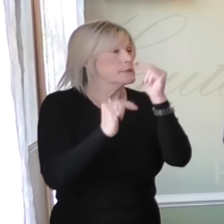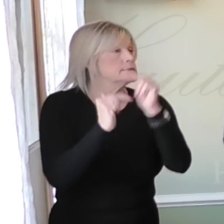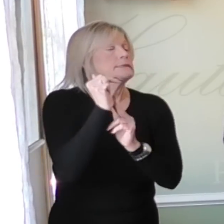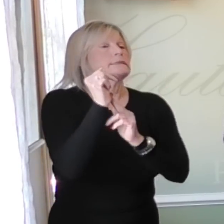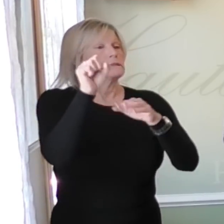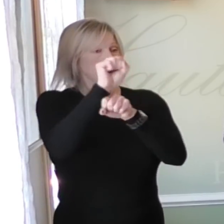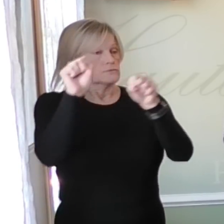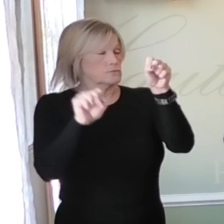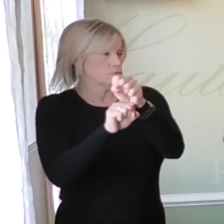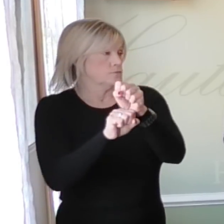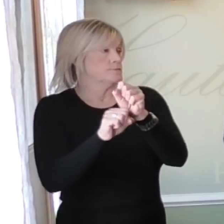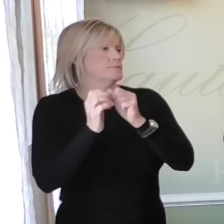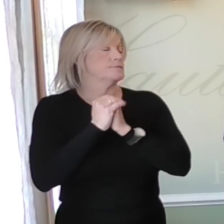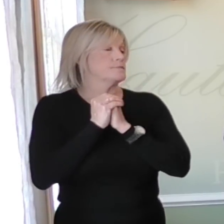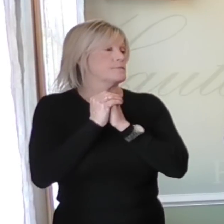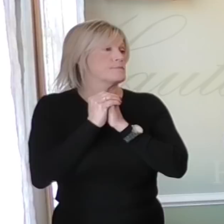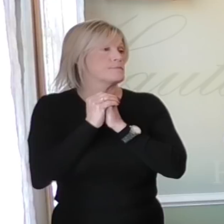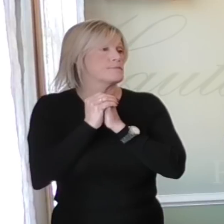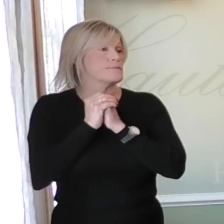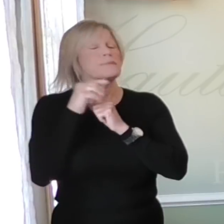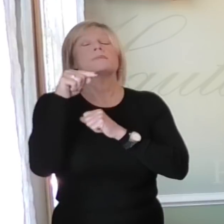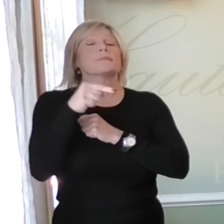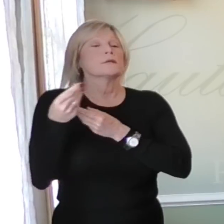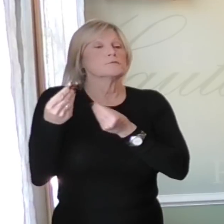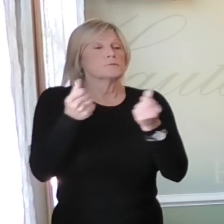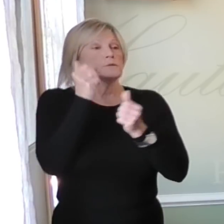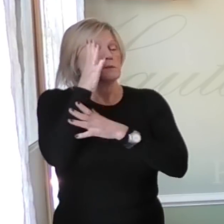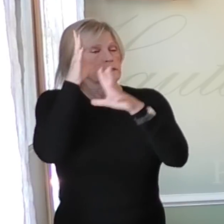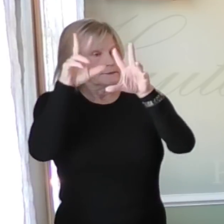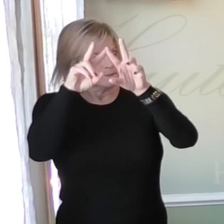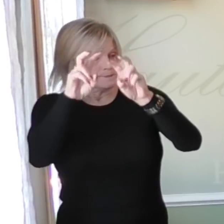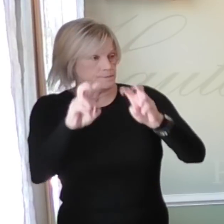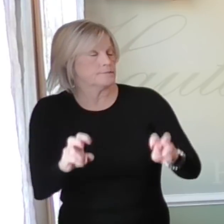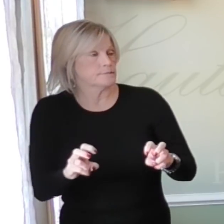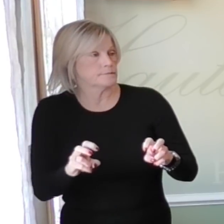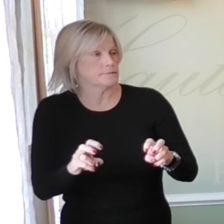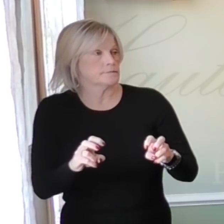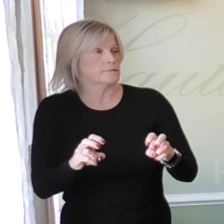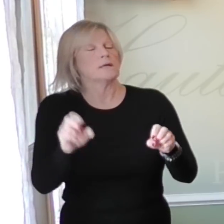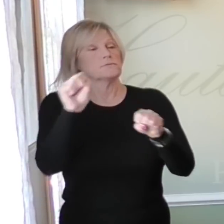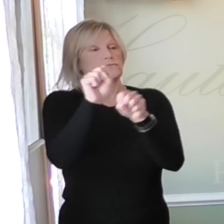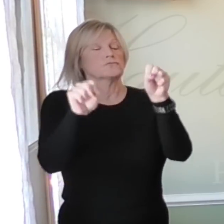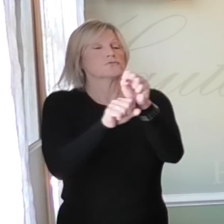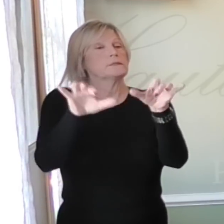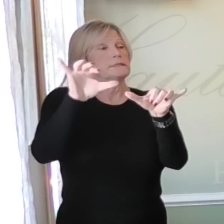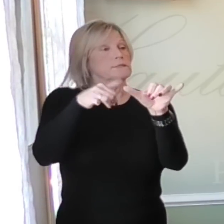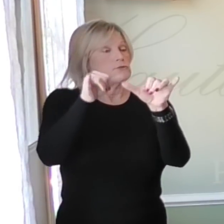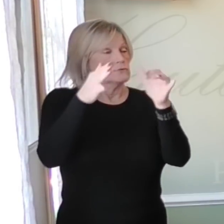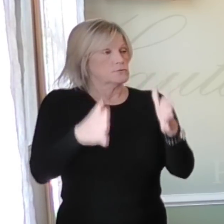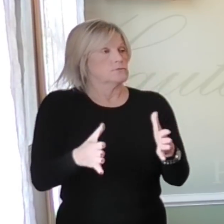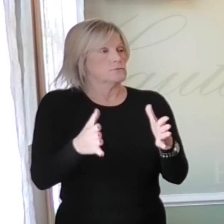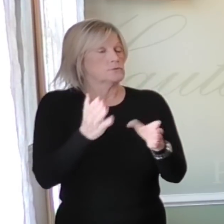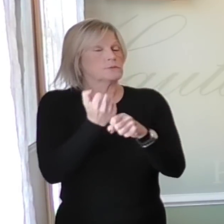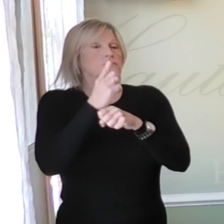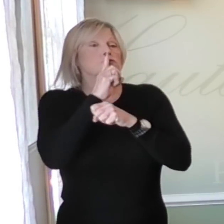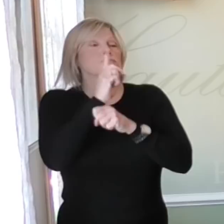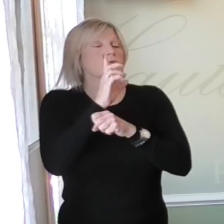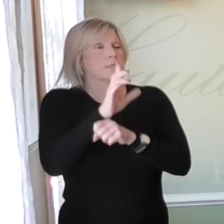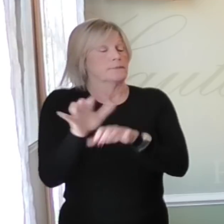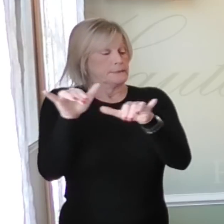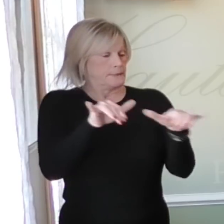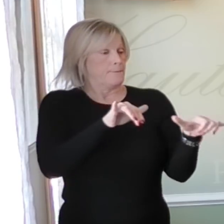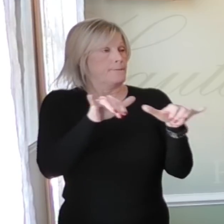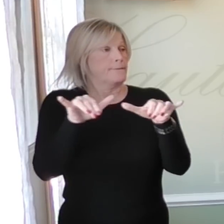structures. These properties will be assessed by a structural engineer to ensure their